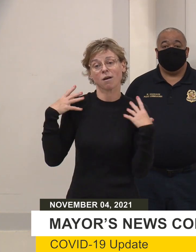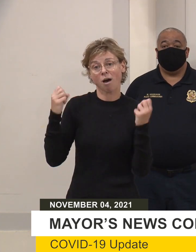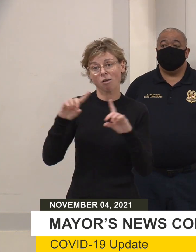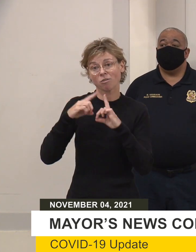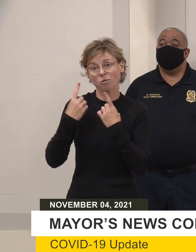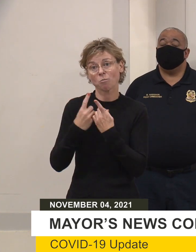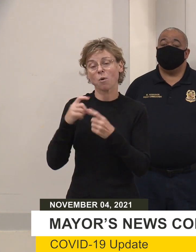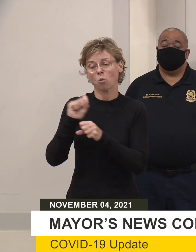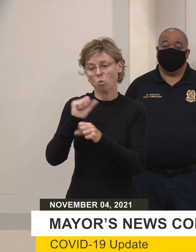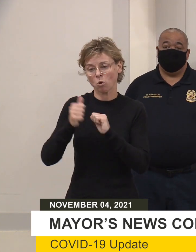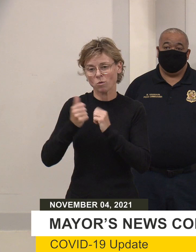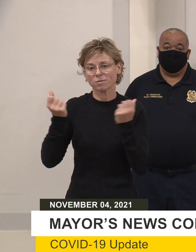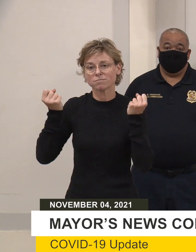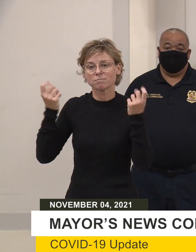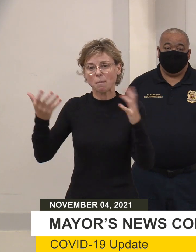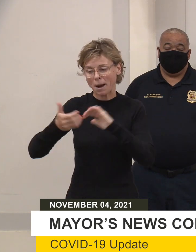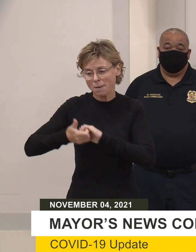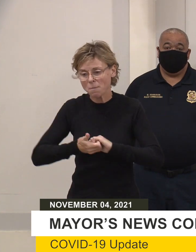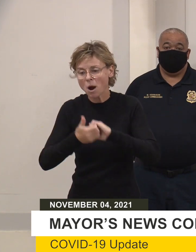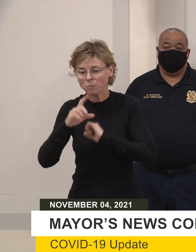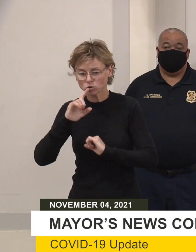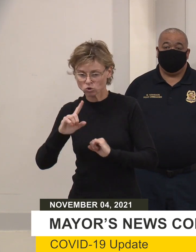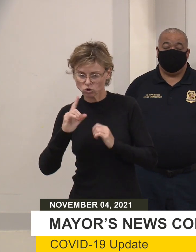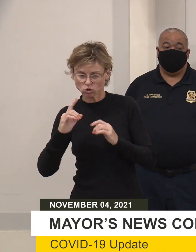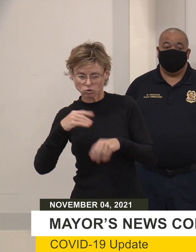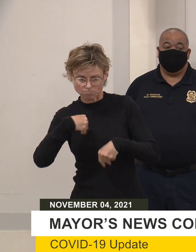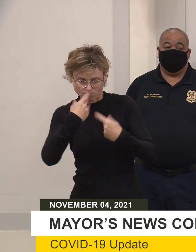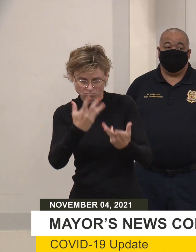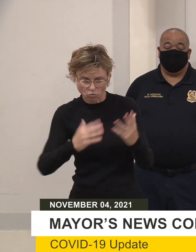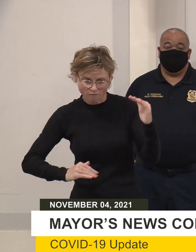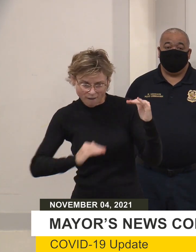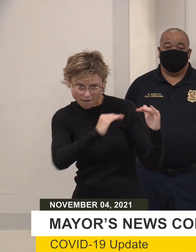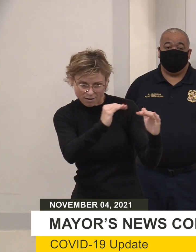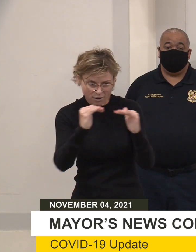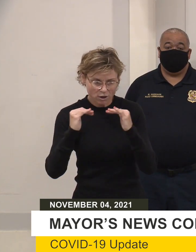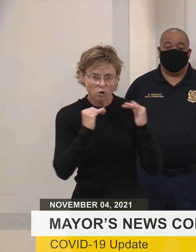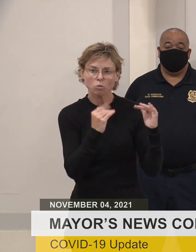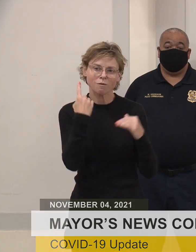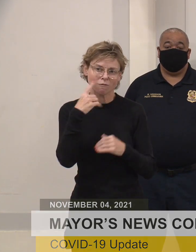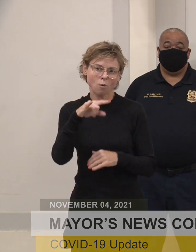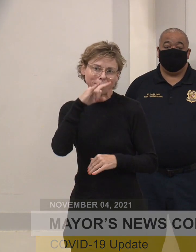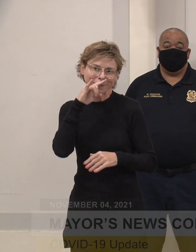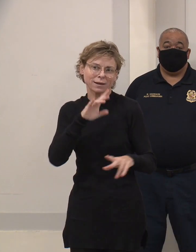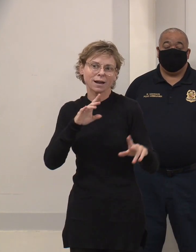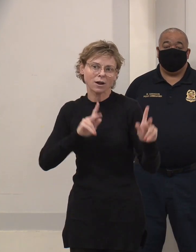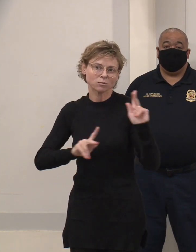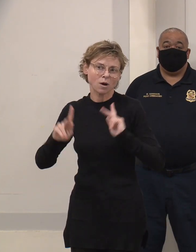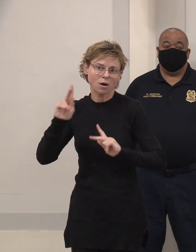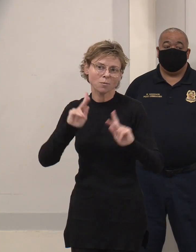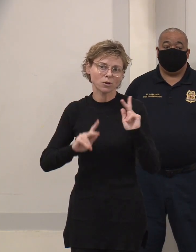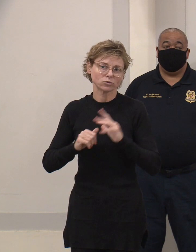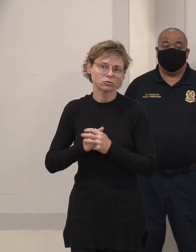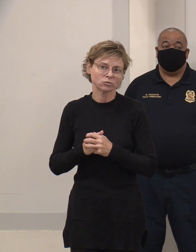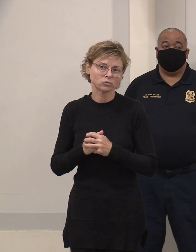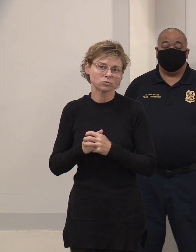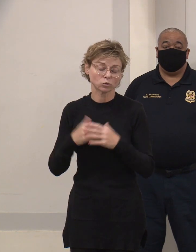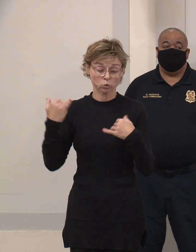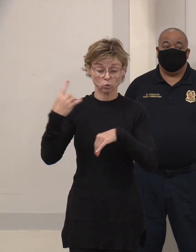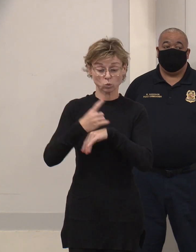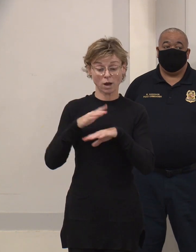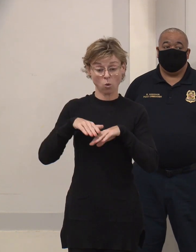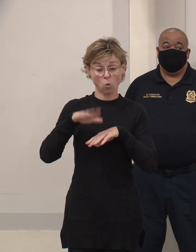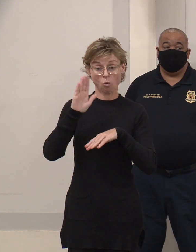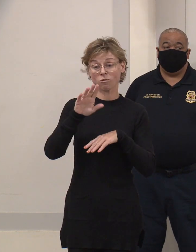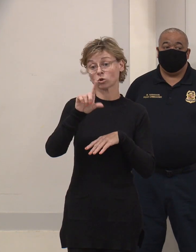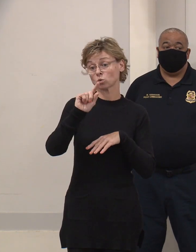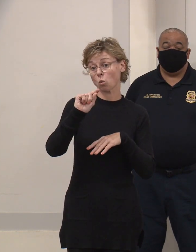healthcare providers and partners to ensure equitable vaccine access for our pediatric population. To date, over 20,000